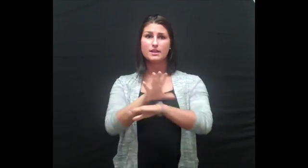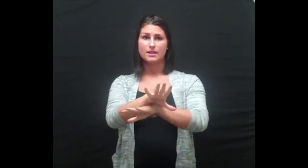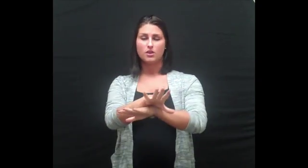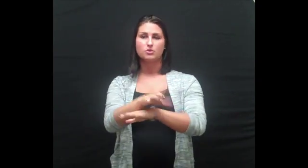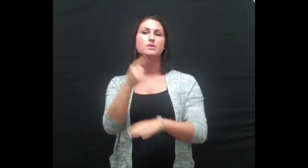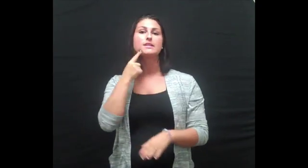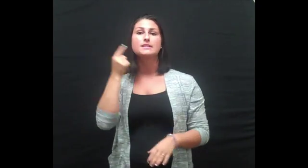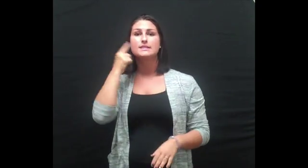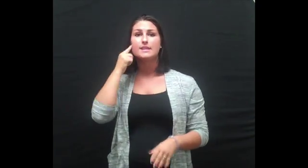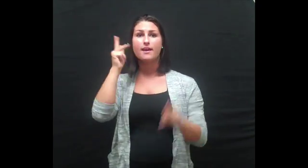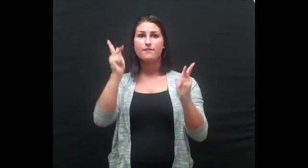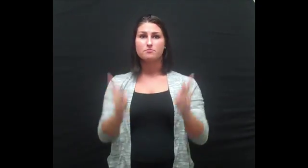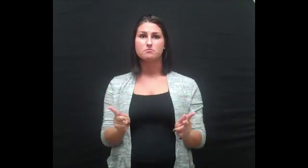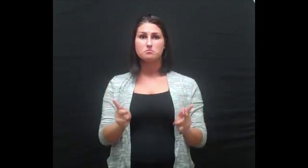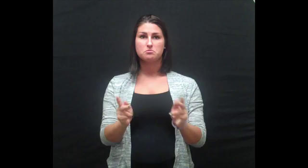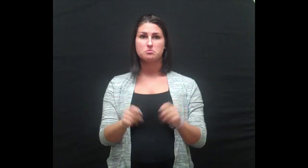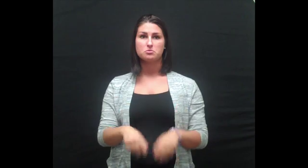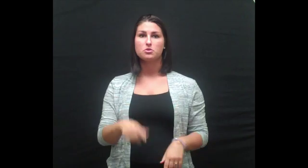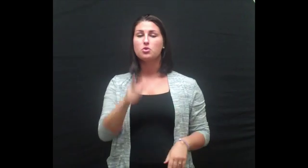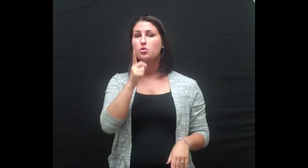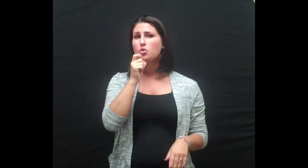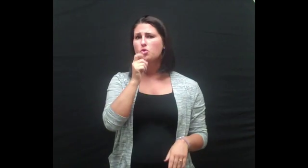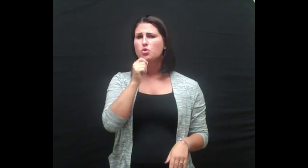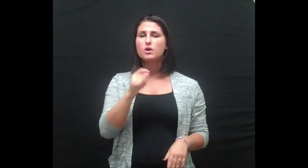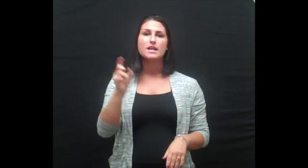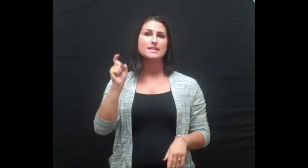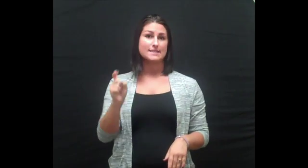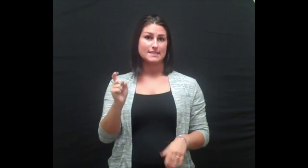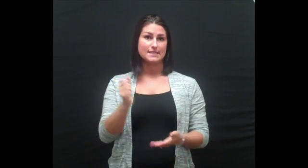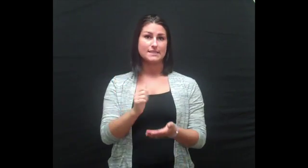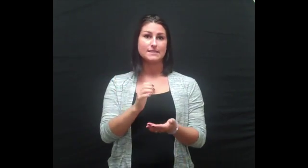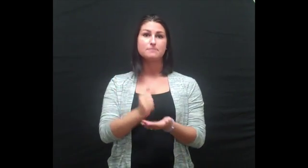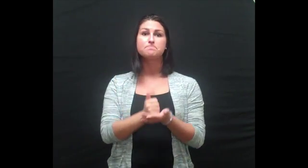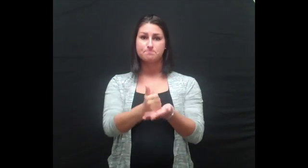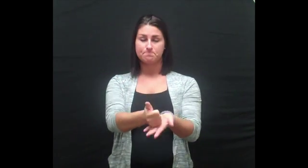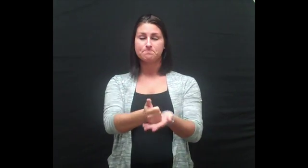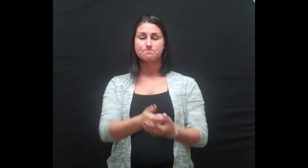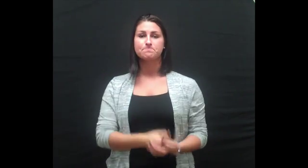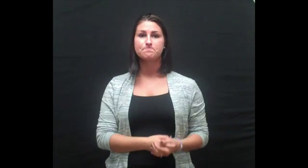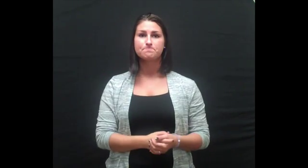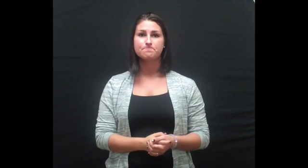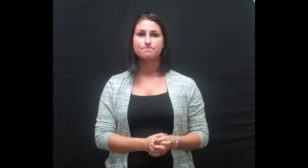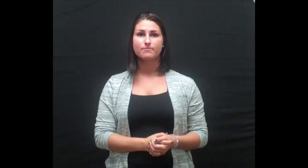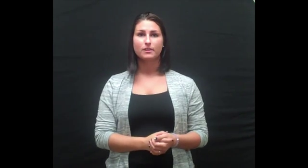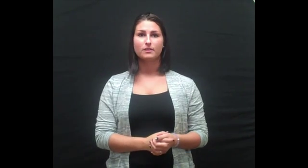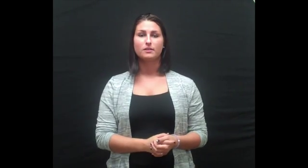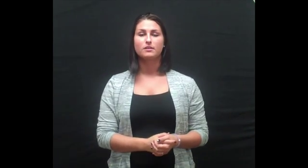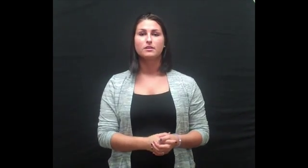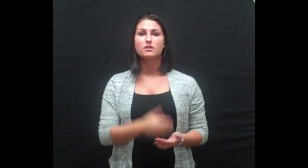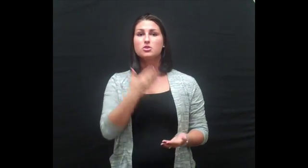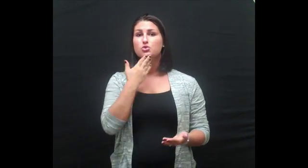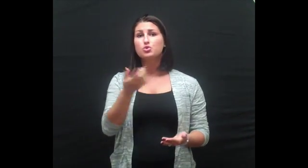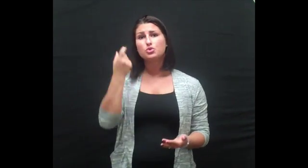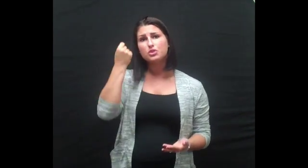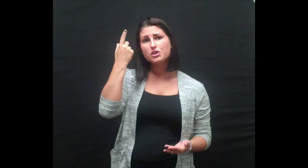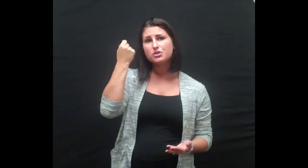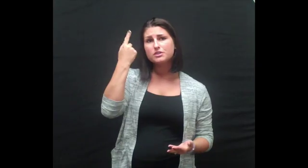and things that are not observable. Culture is also something that many people have stereotypes about.